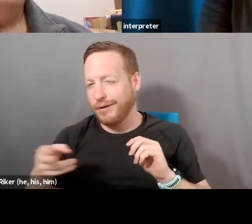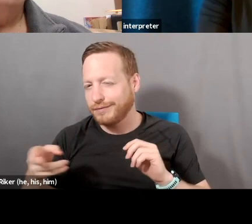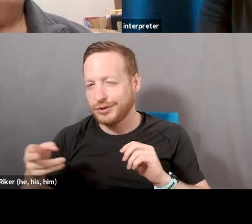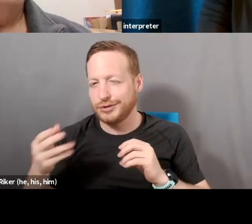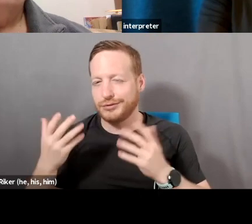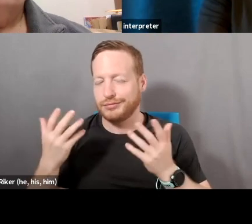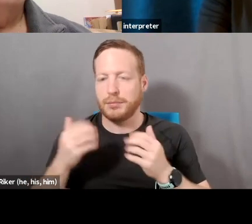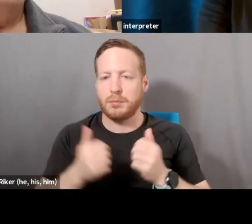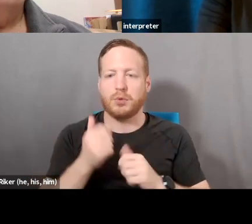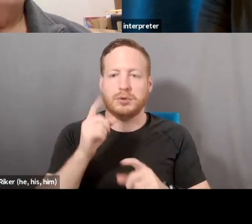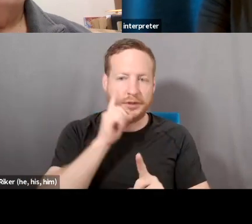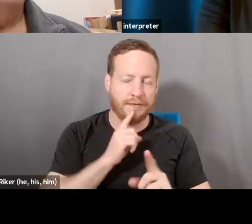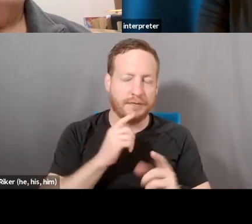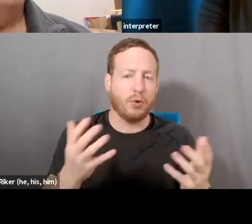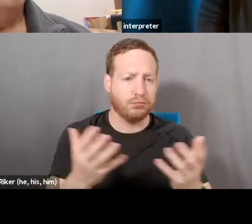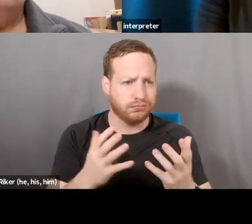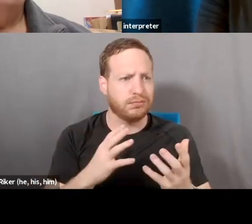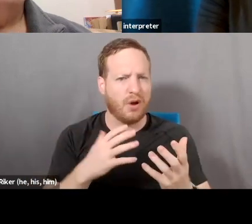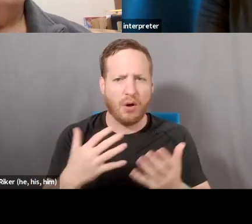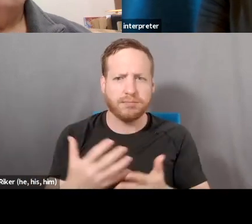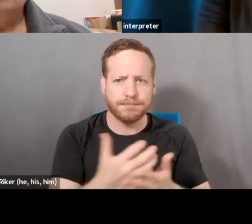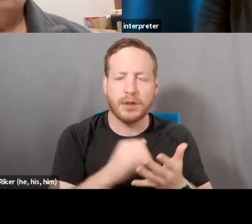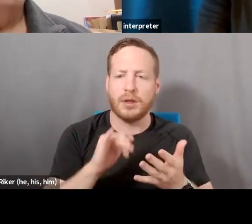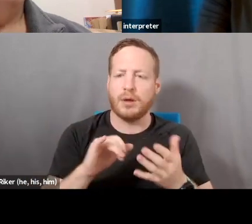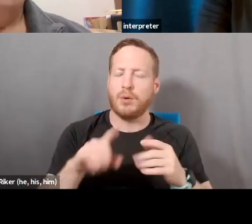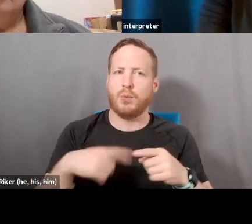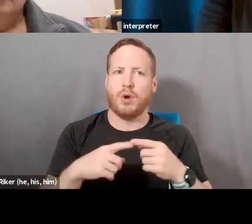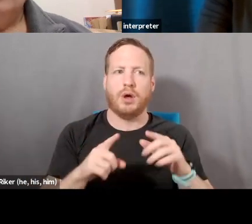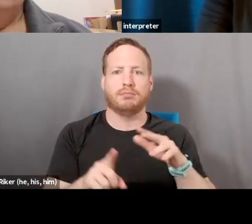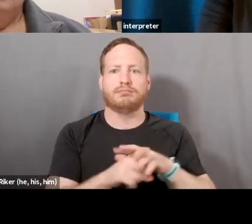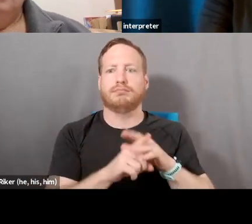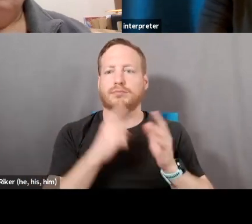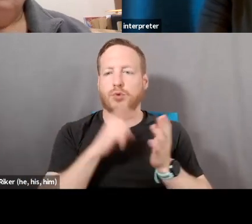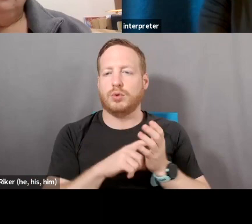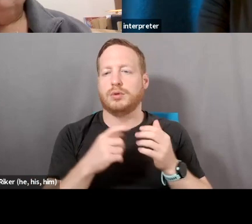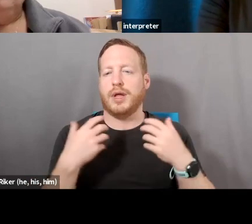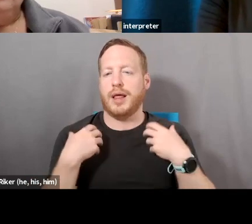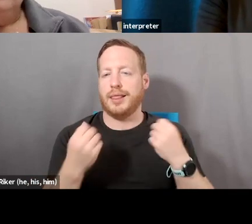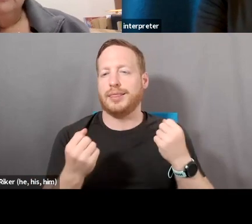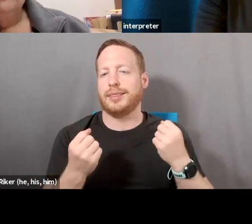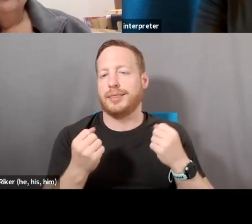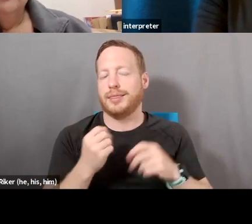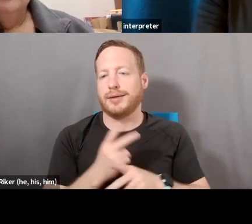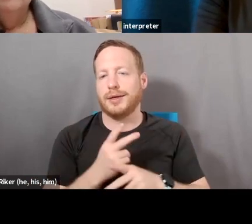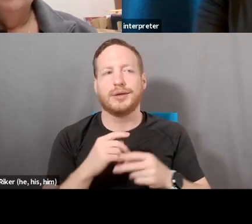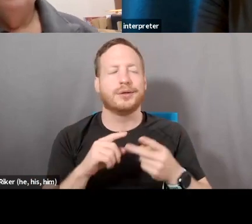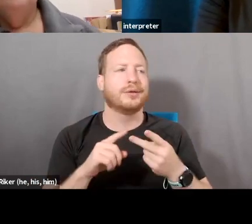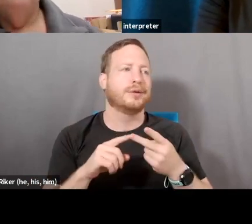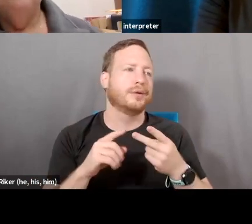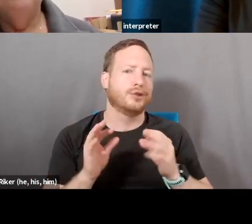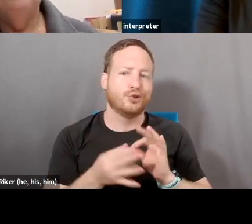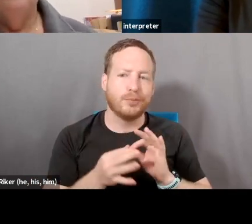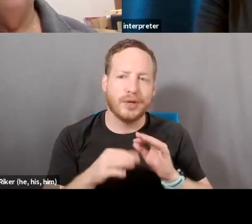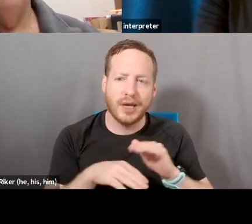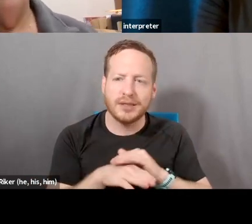deaf, not hard of hearing, mostly deaf people came and we collected information from them.